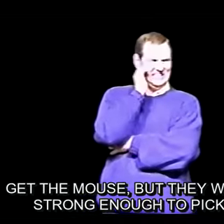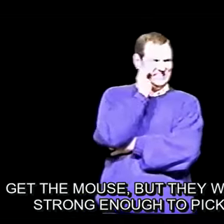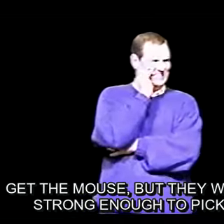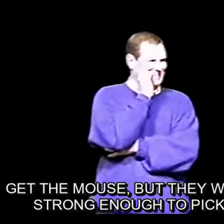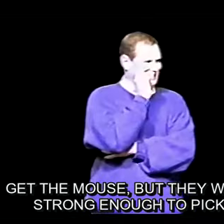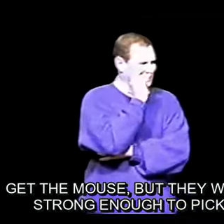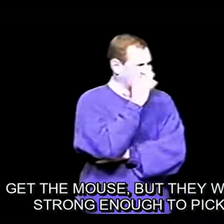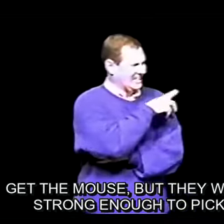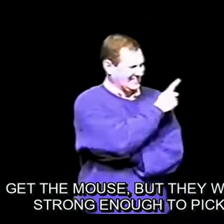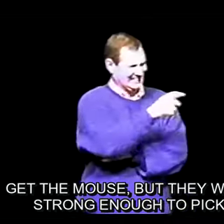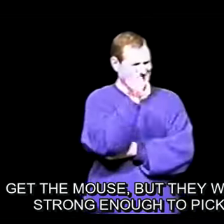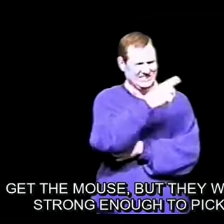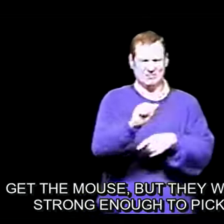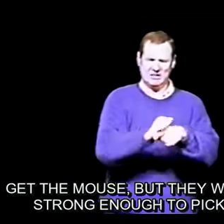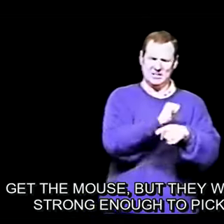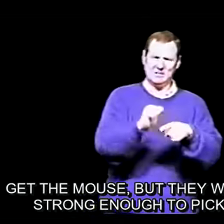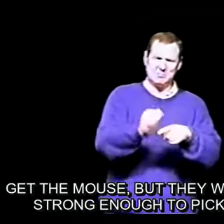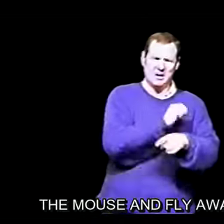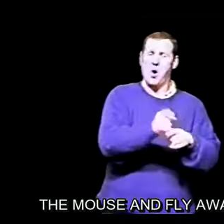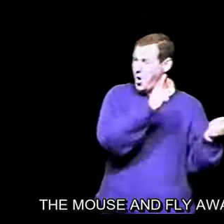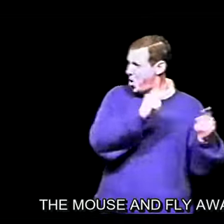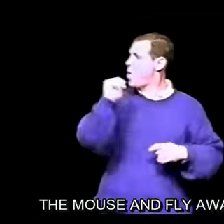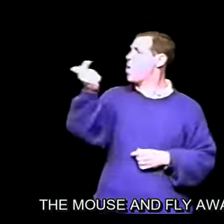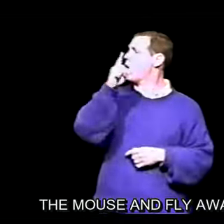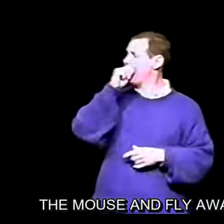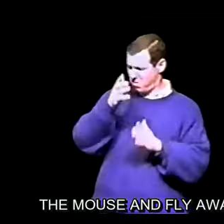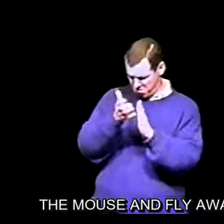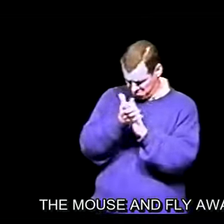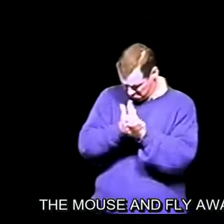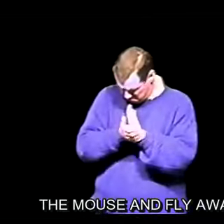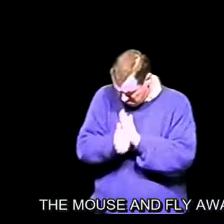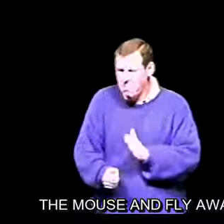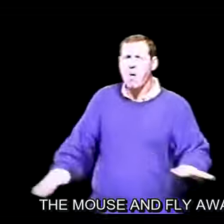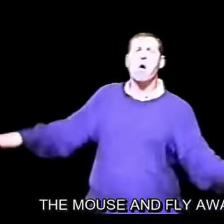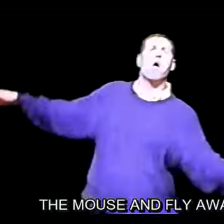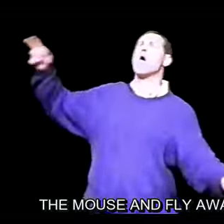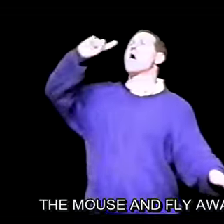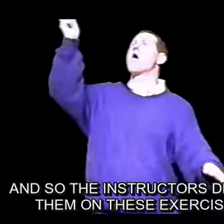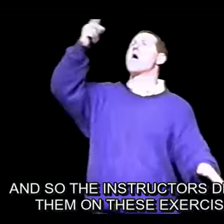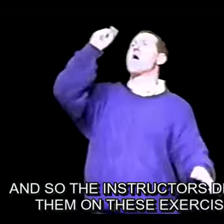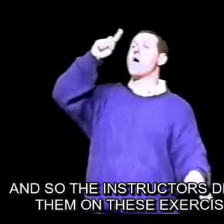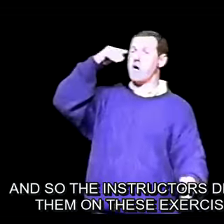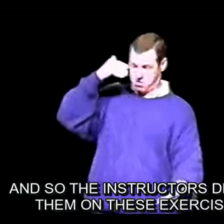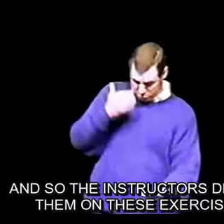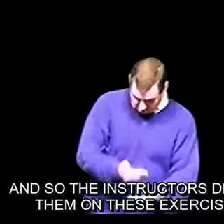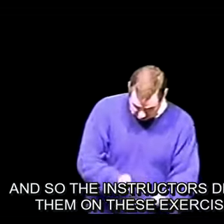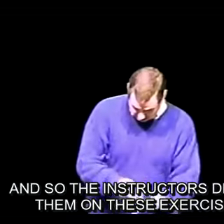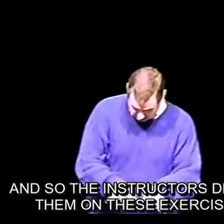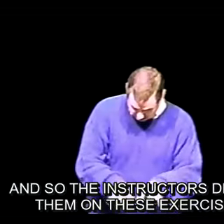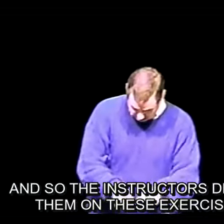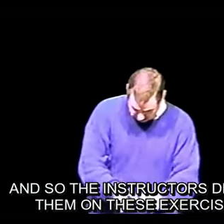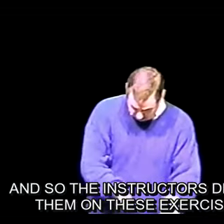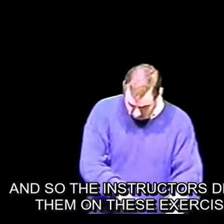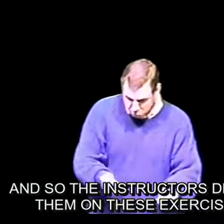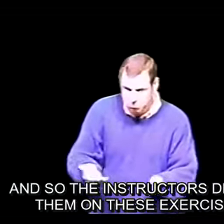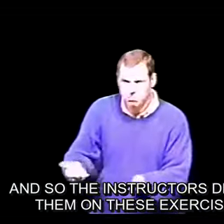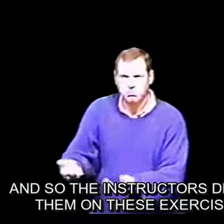strong enough to pick up the mouse and fly away. And so the instructors drilled them on